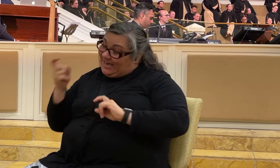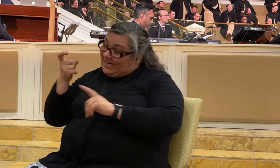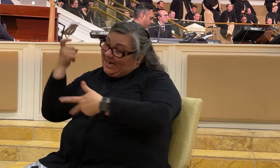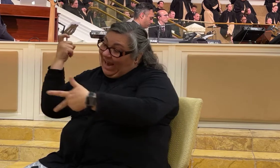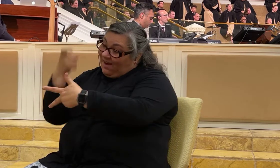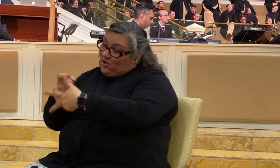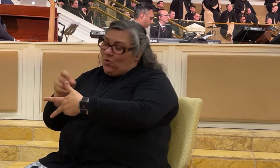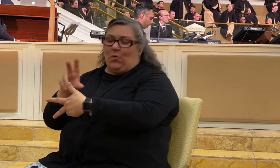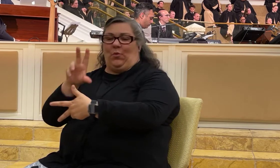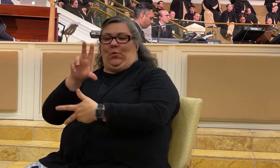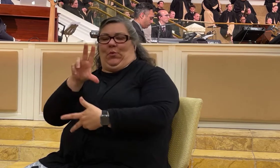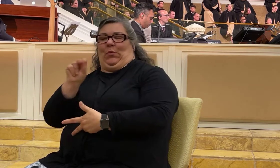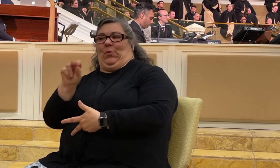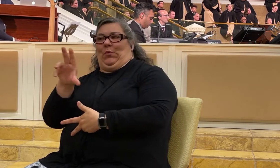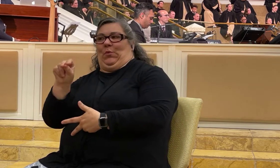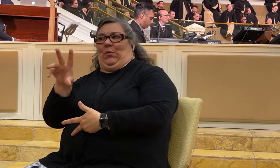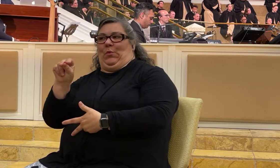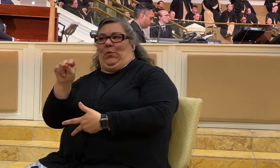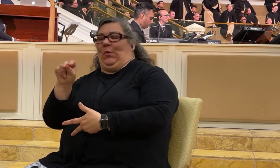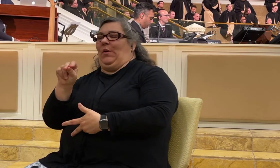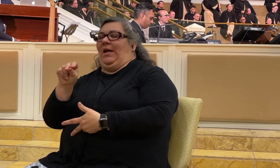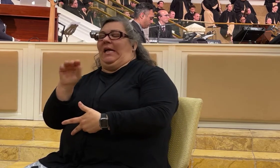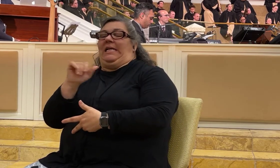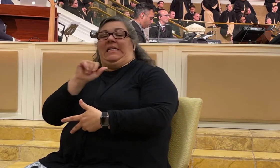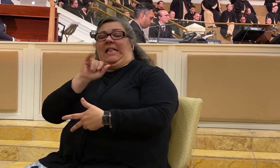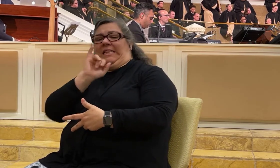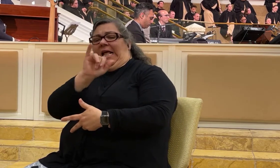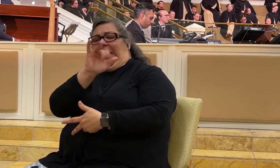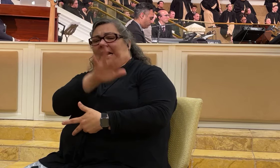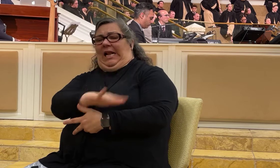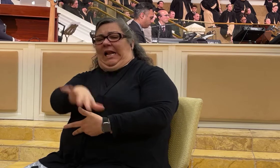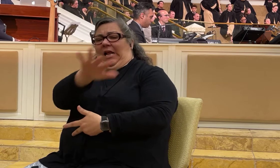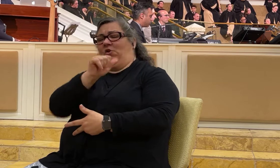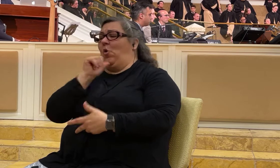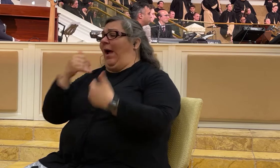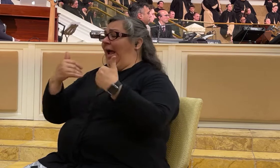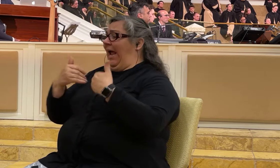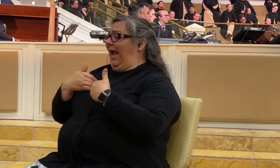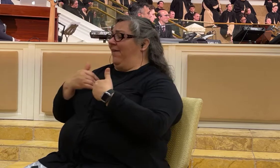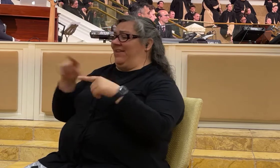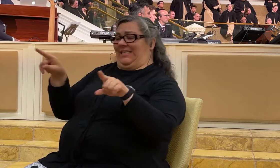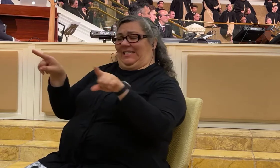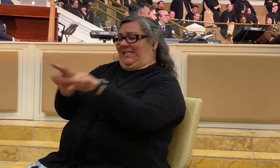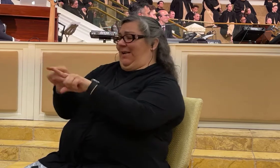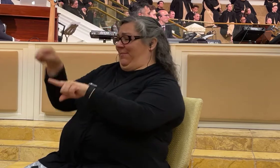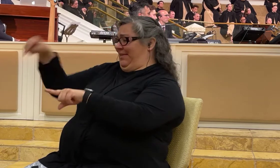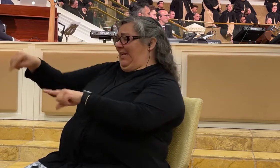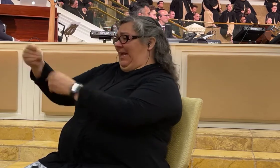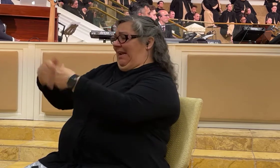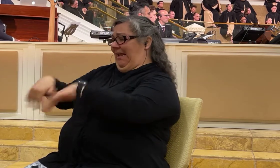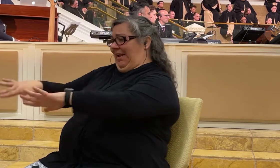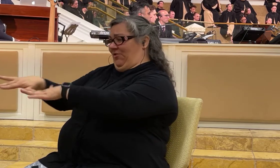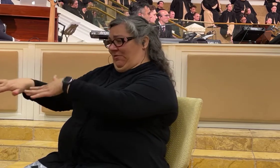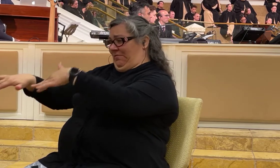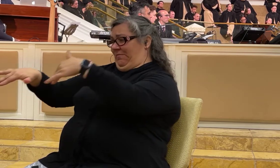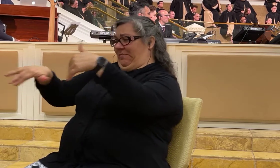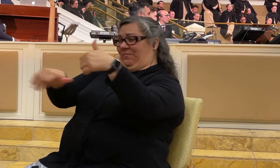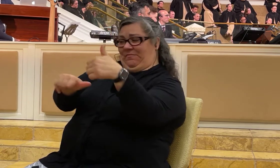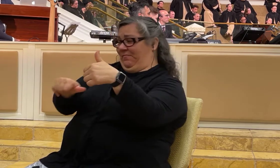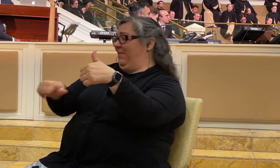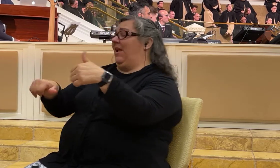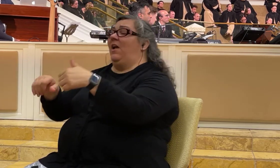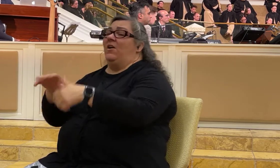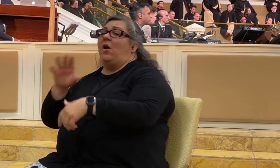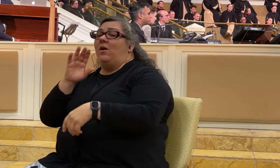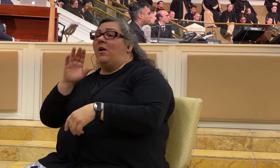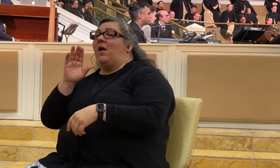a starting point. It doesn't have what the land that you're leaving has. There's going to be a